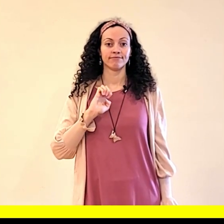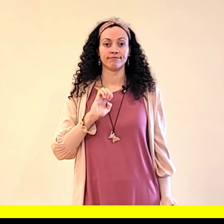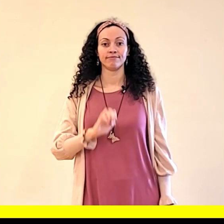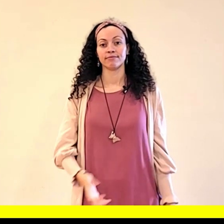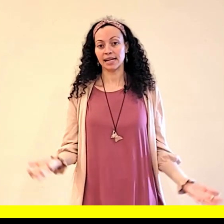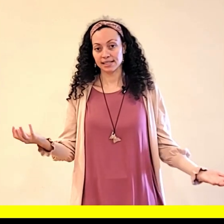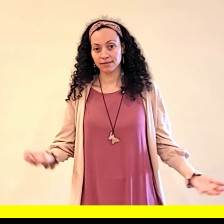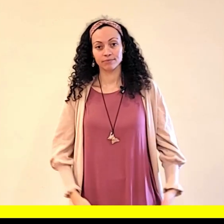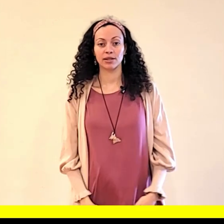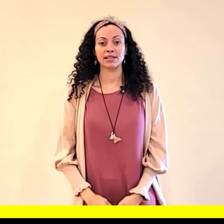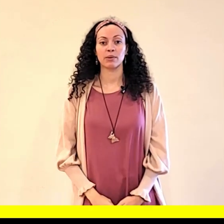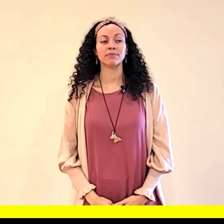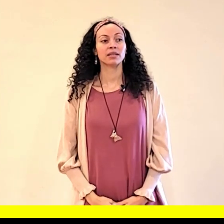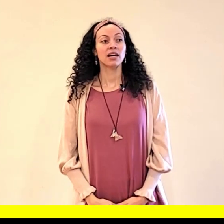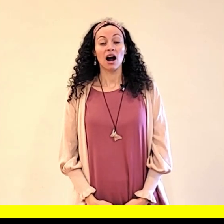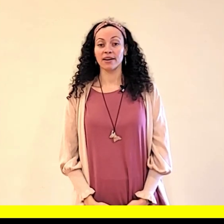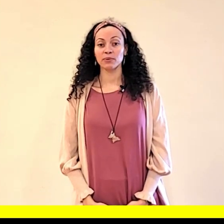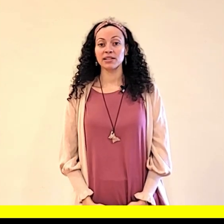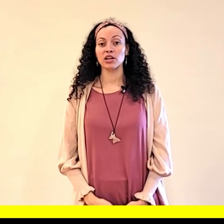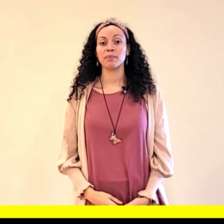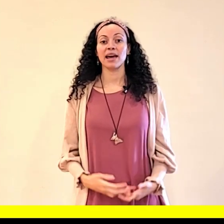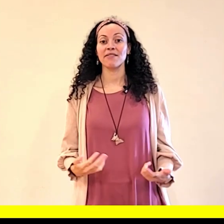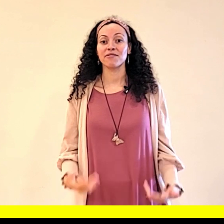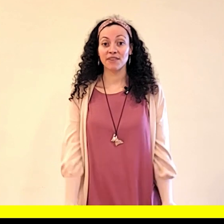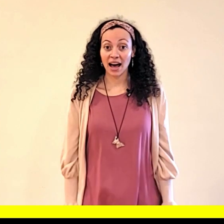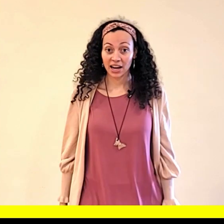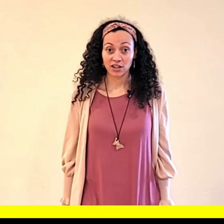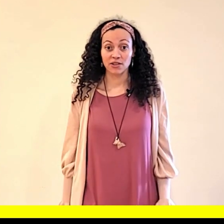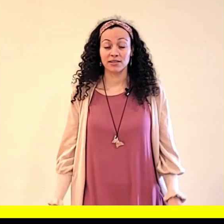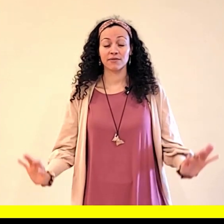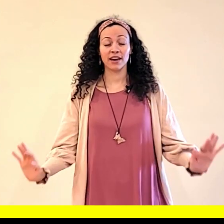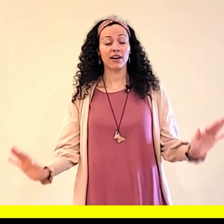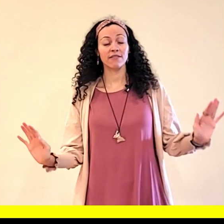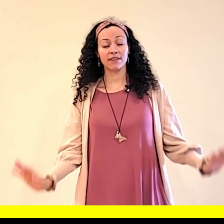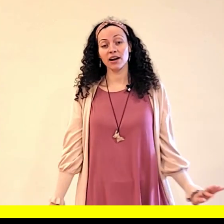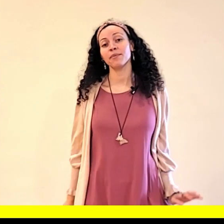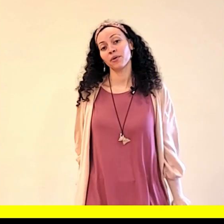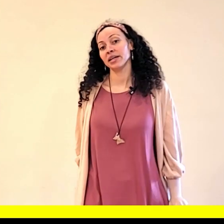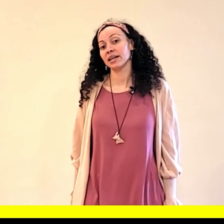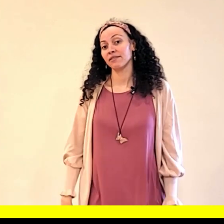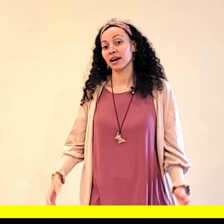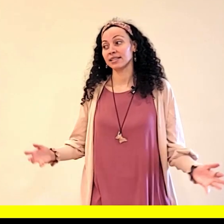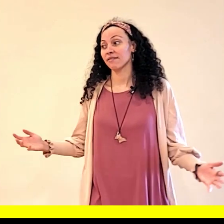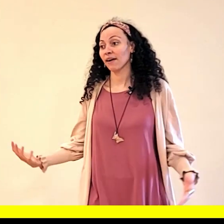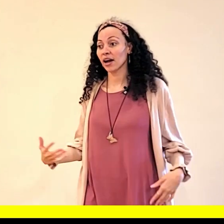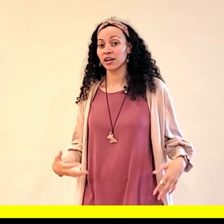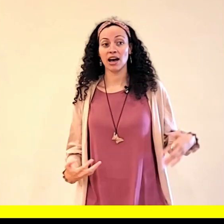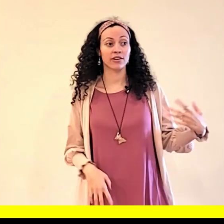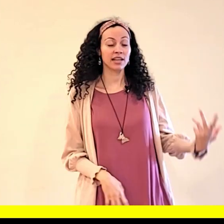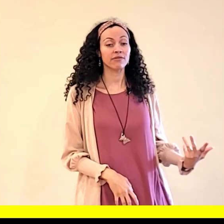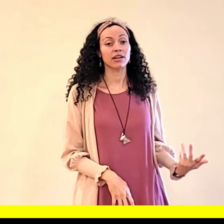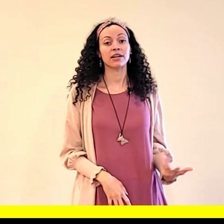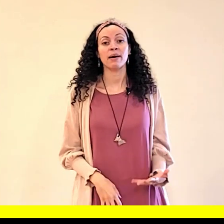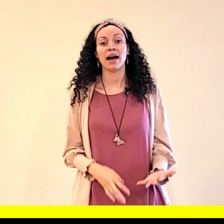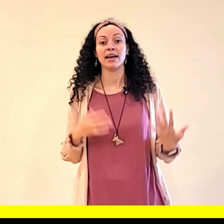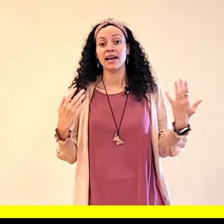Emergency. Easy, pretty easy one. Our next one is going to be a fire. So this is very, very important. If you guys see a fire, you have your